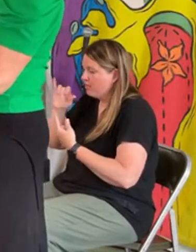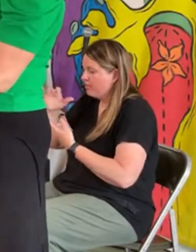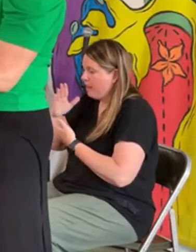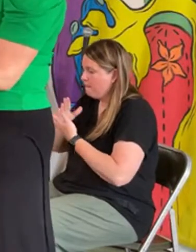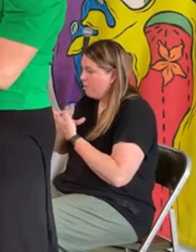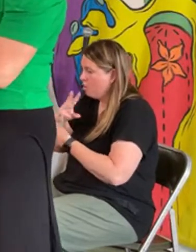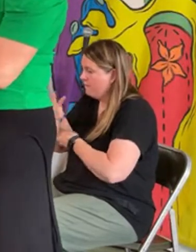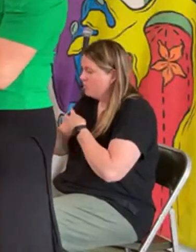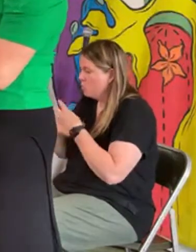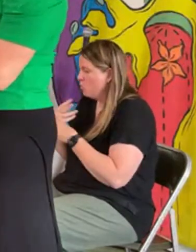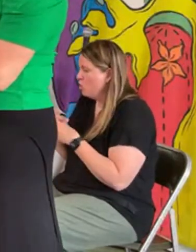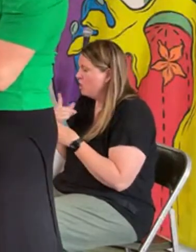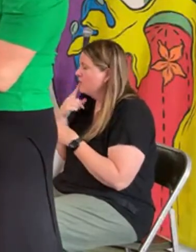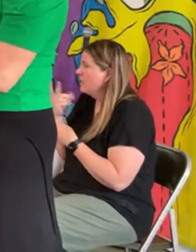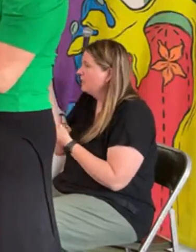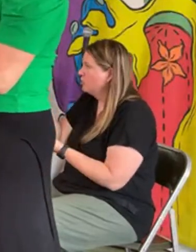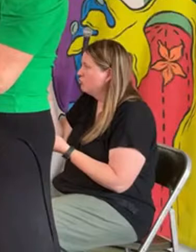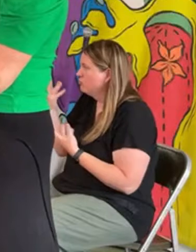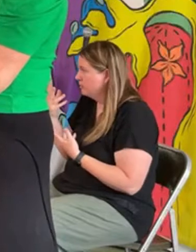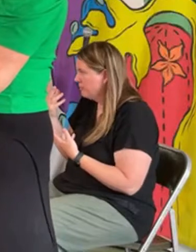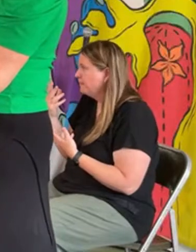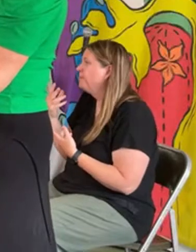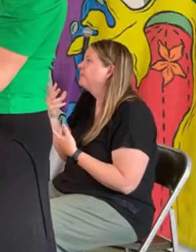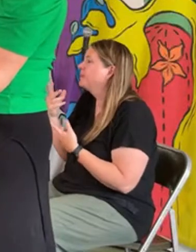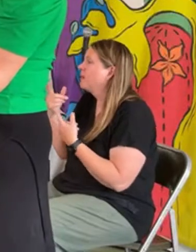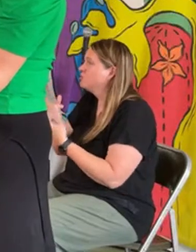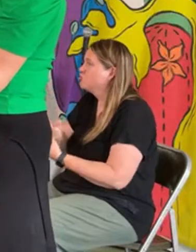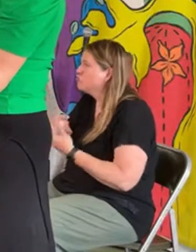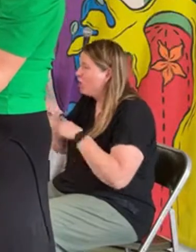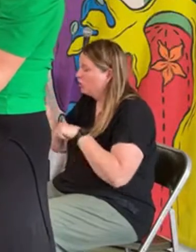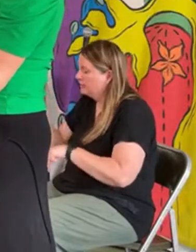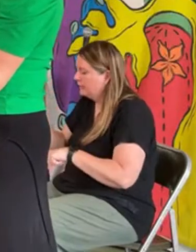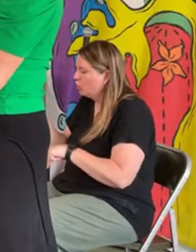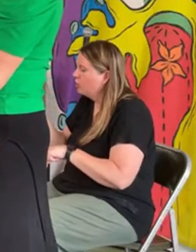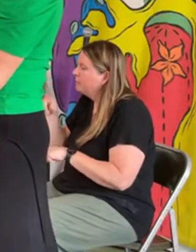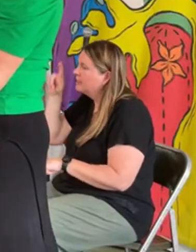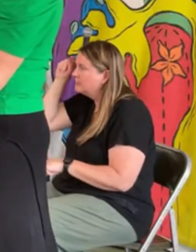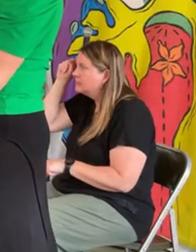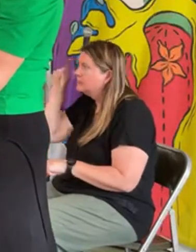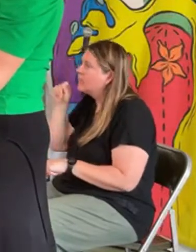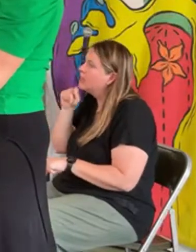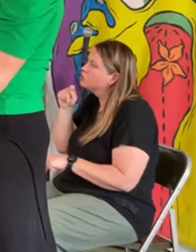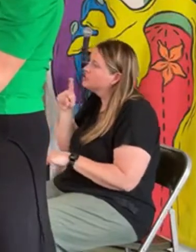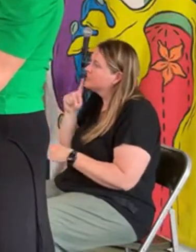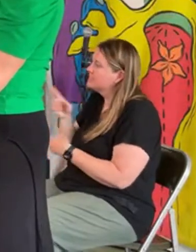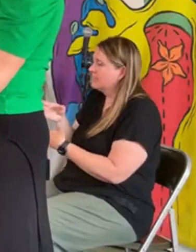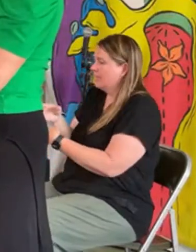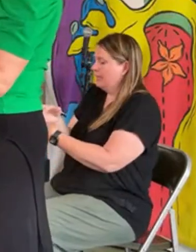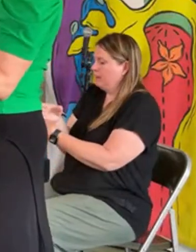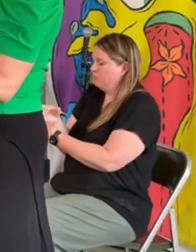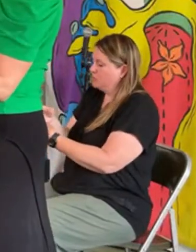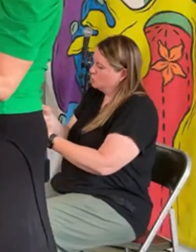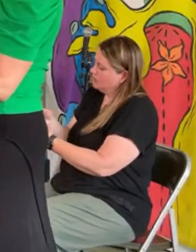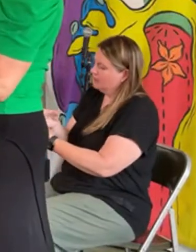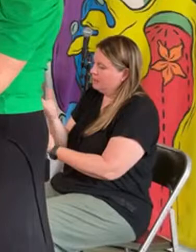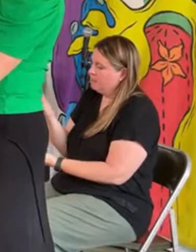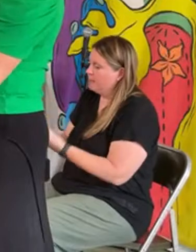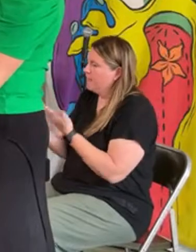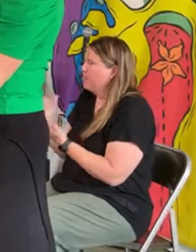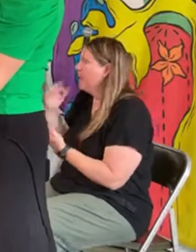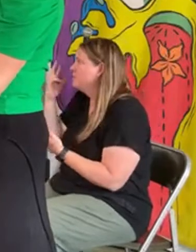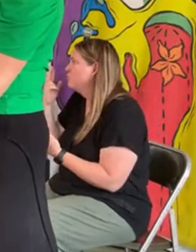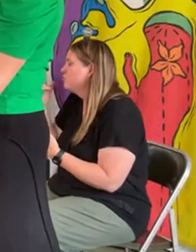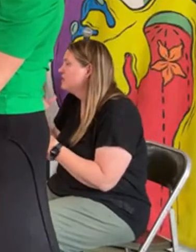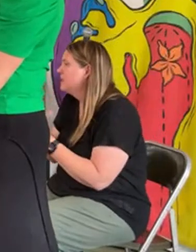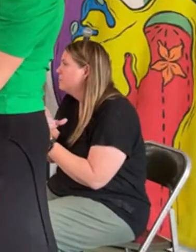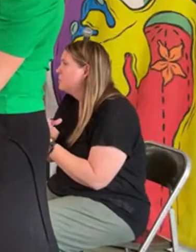reminds us of struggles here. To me, being a teenager is the essence of in-betweenness, so maybe that's why in-betweenness